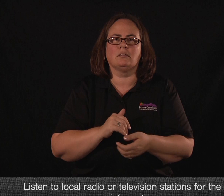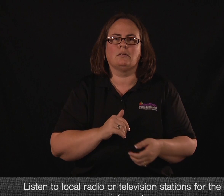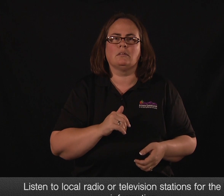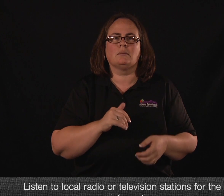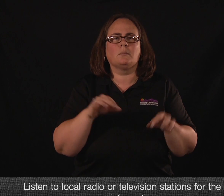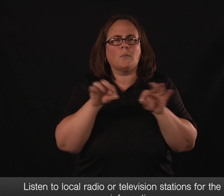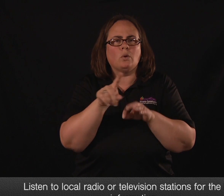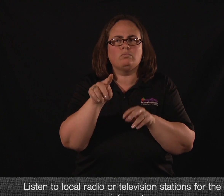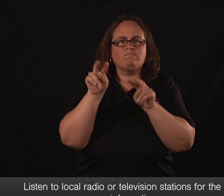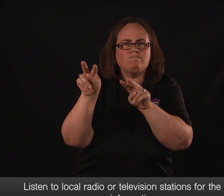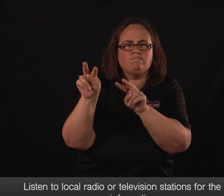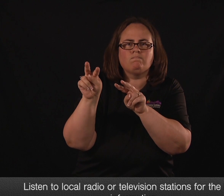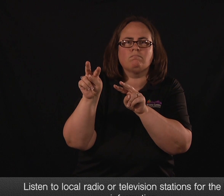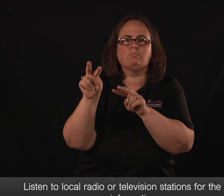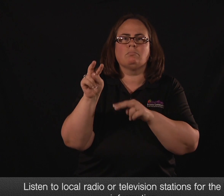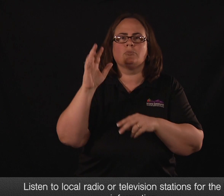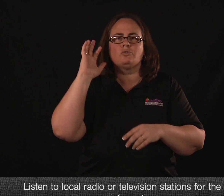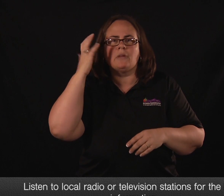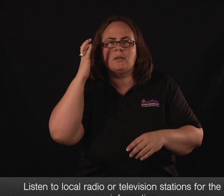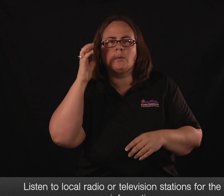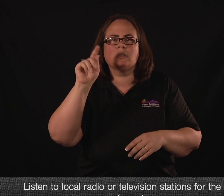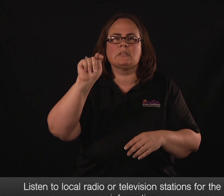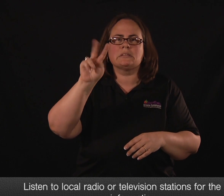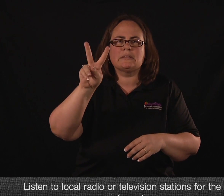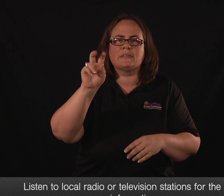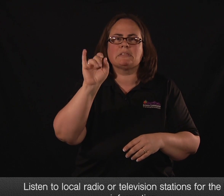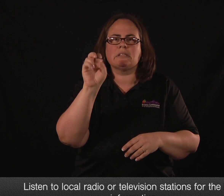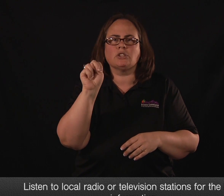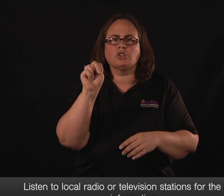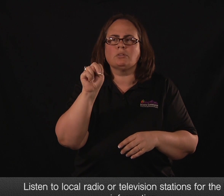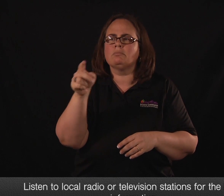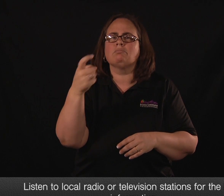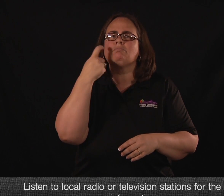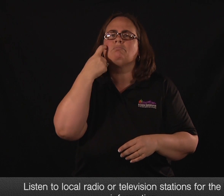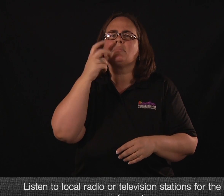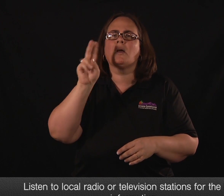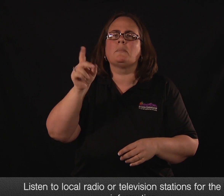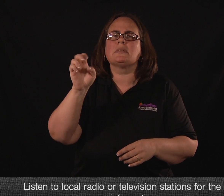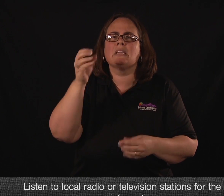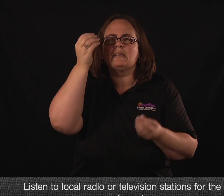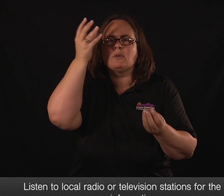Listen to local radio or television stations for the latest information.